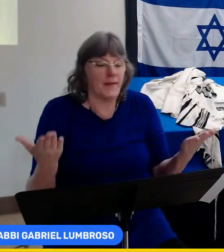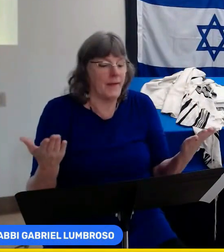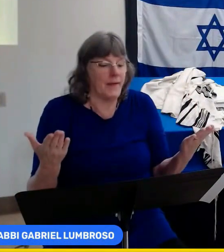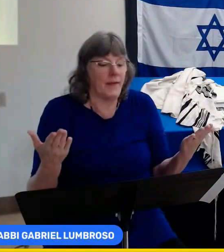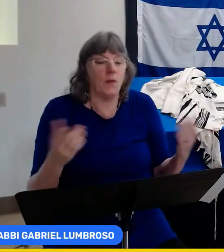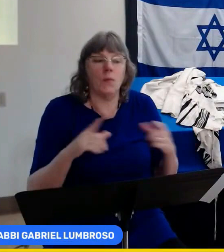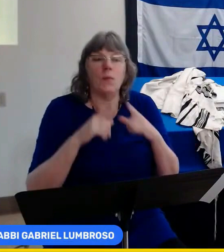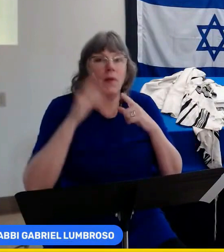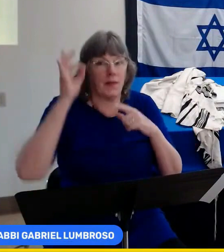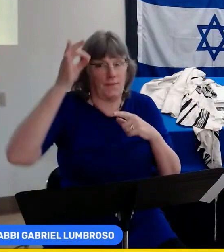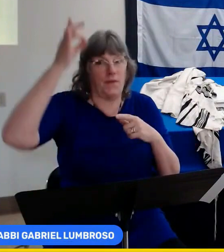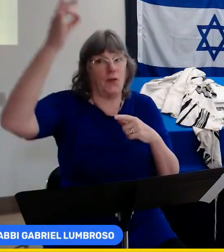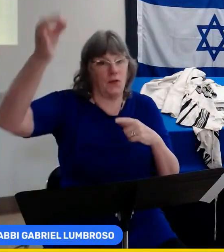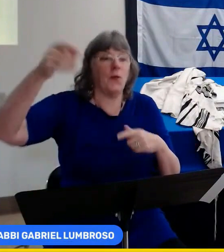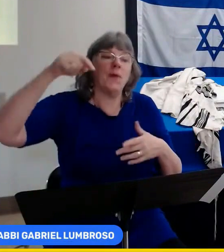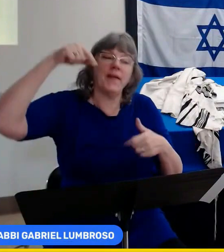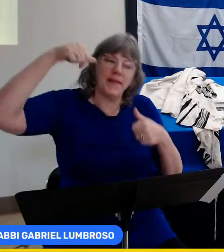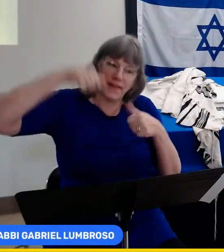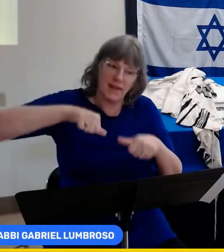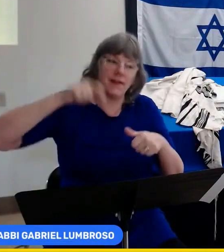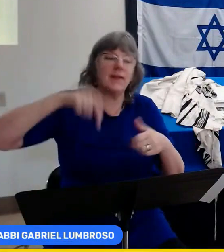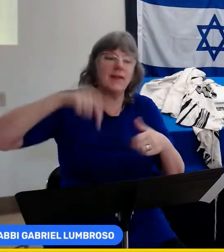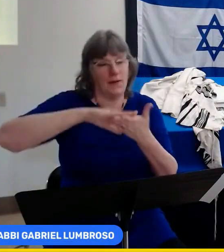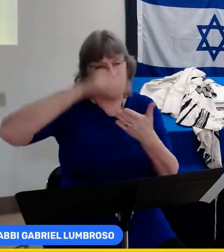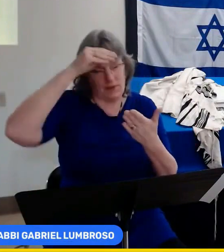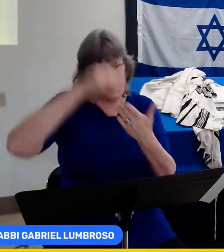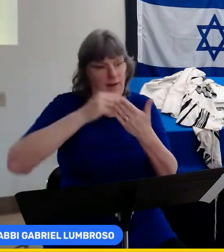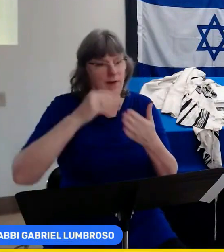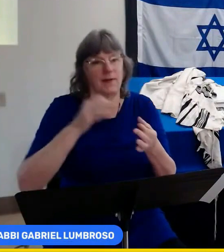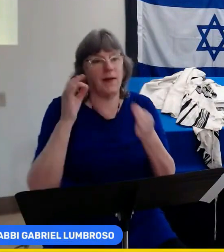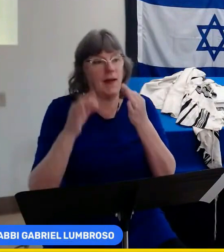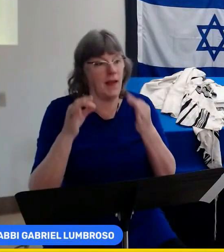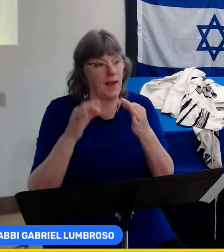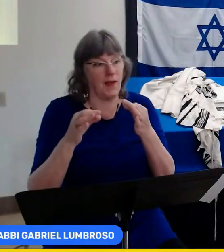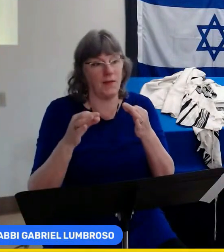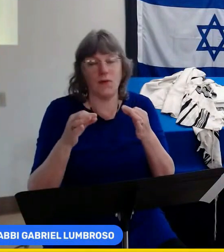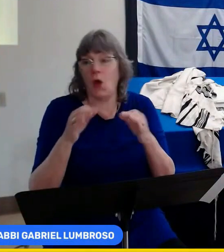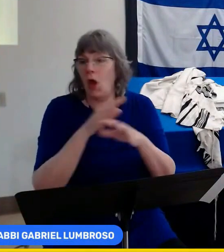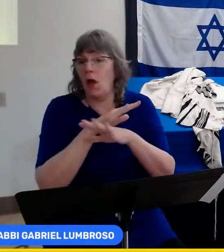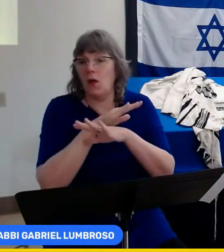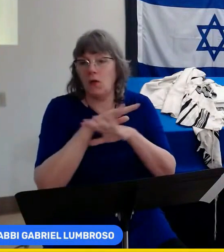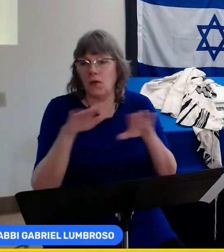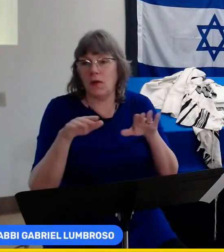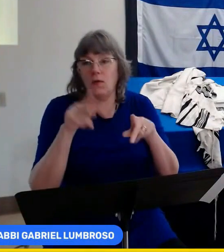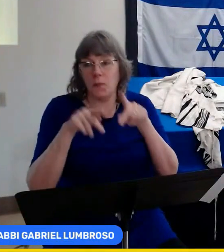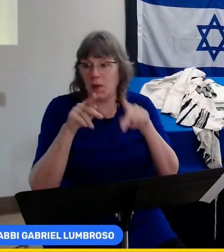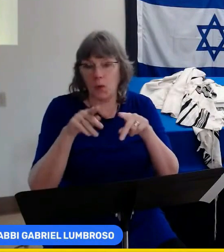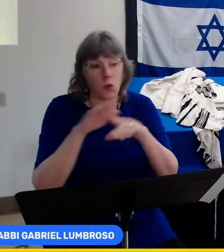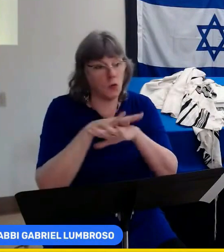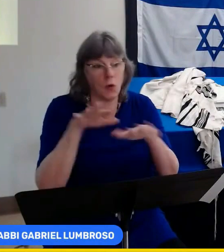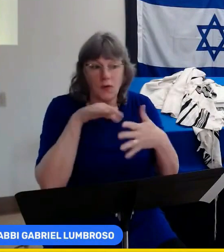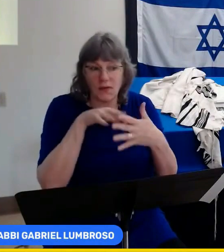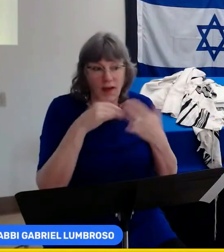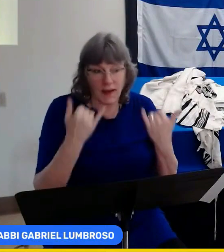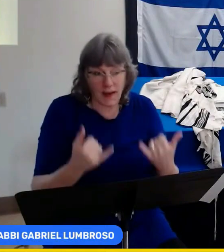And the people who don't want to learn it today, we who are learning it today will teach them.